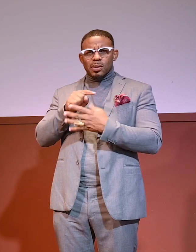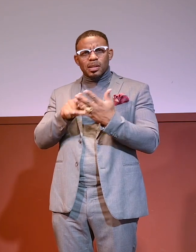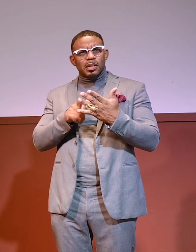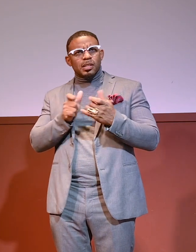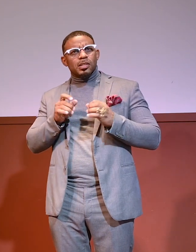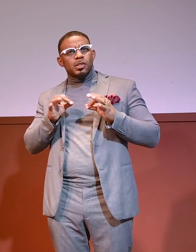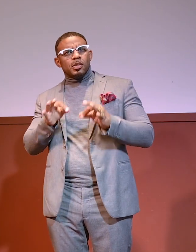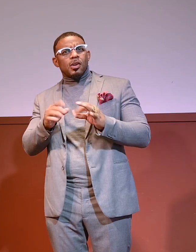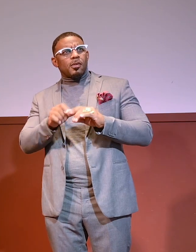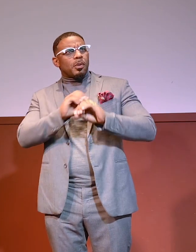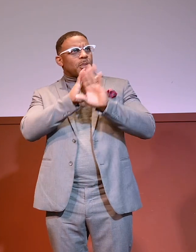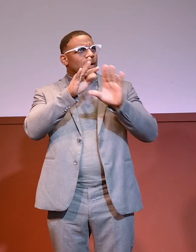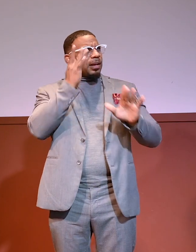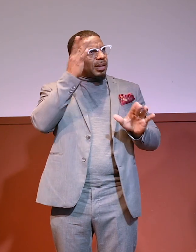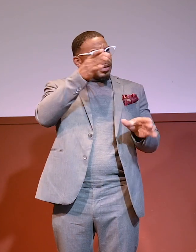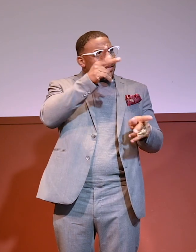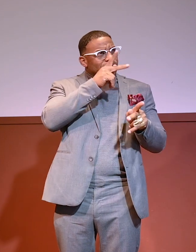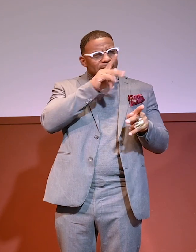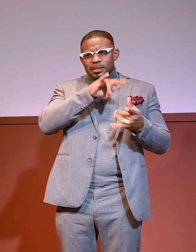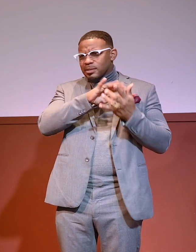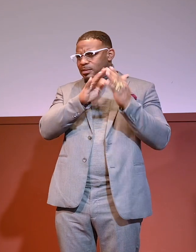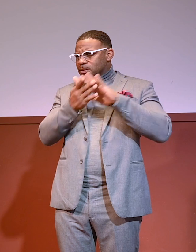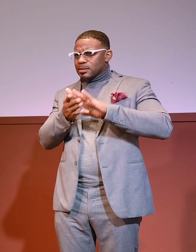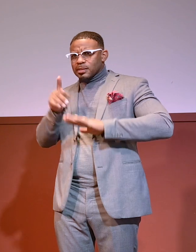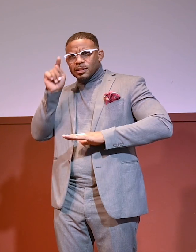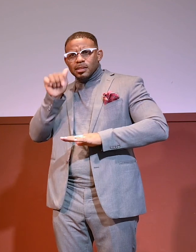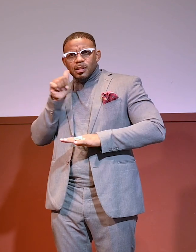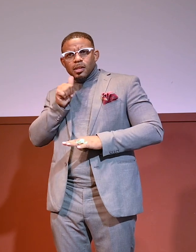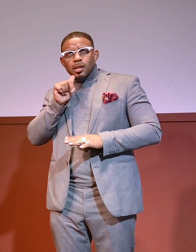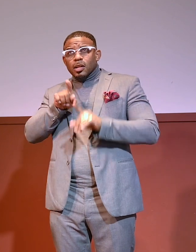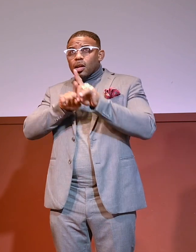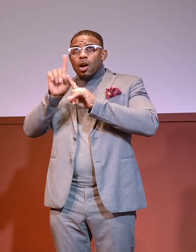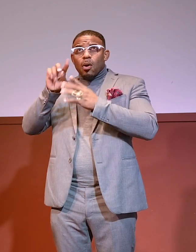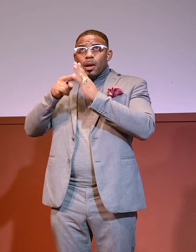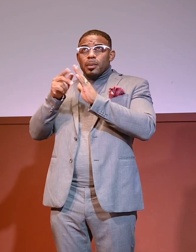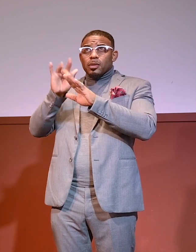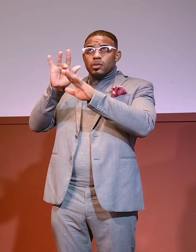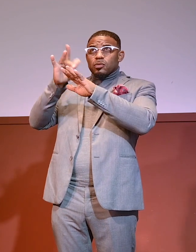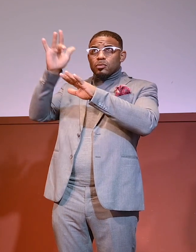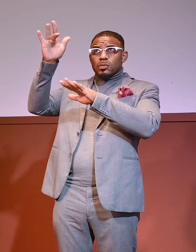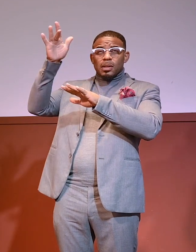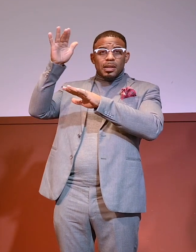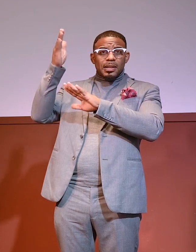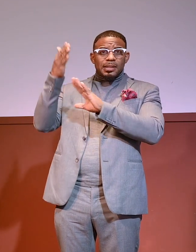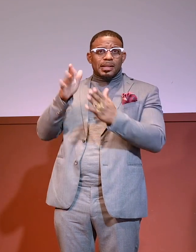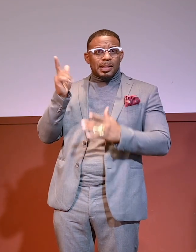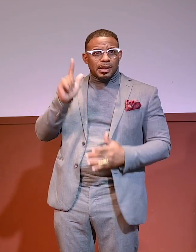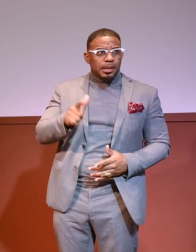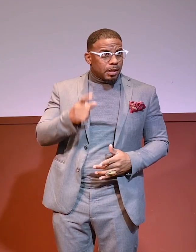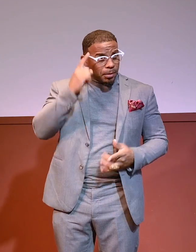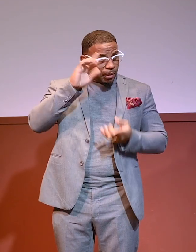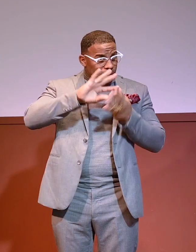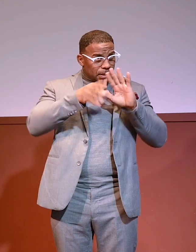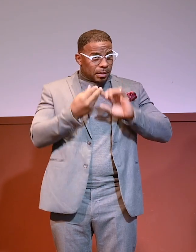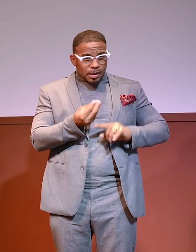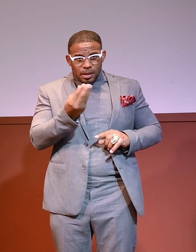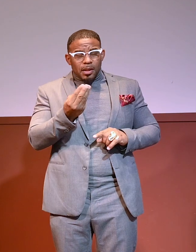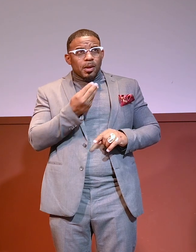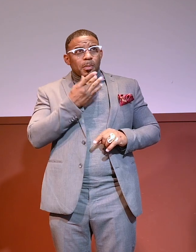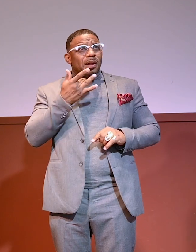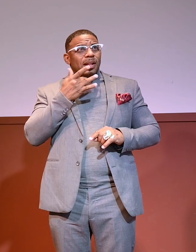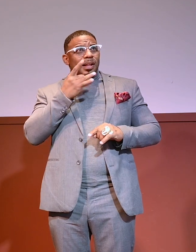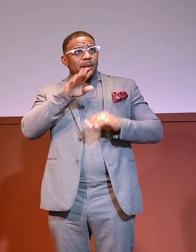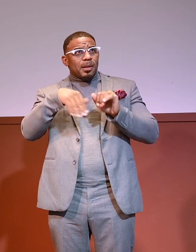demoted, from bright kid to teenage girl. Stars were always meant to die, after all, burning from the inside out, the brightest light